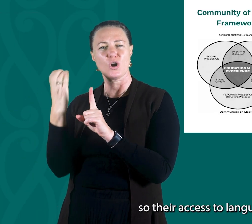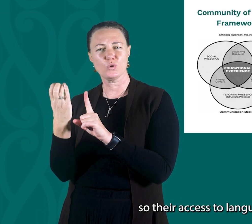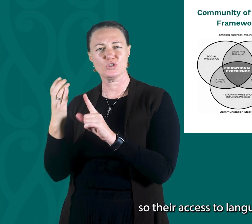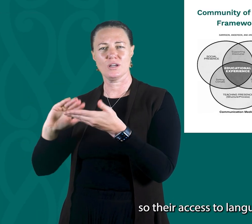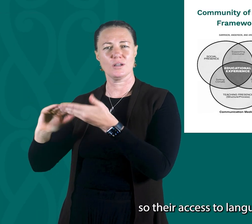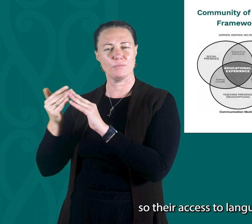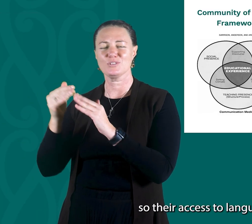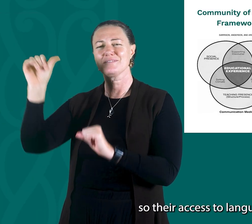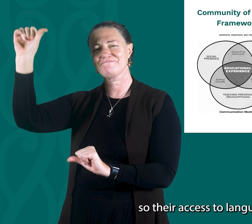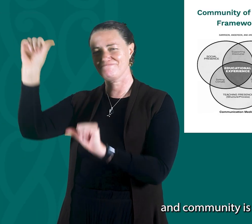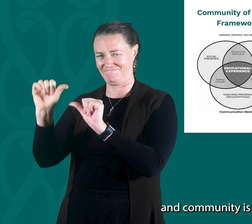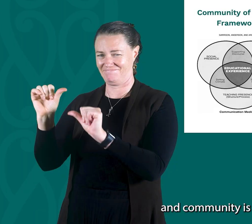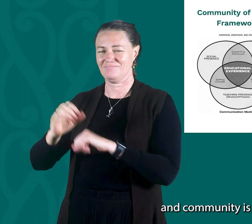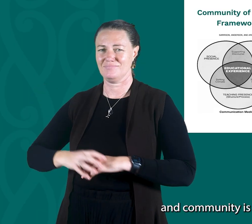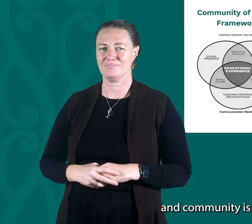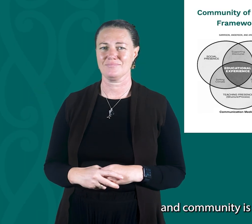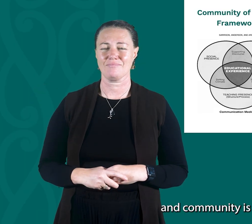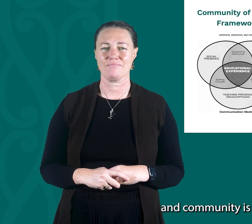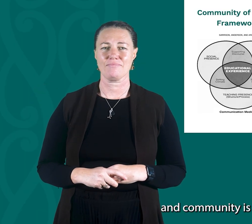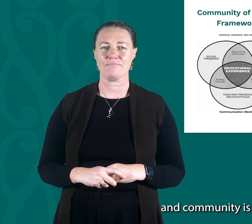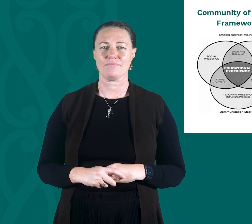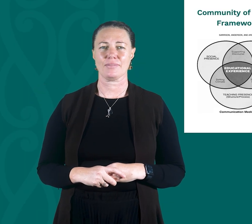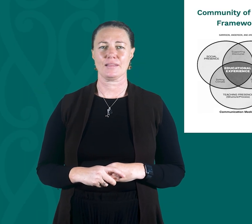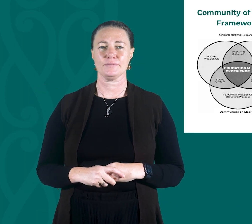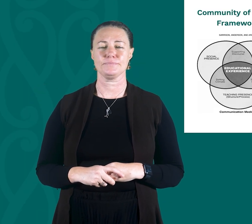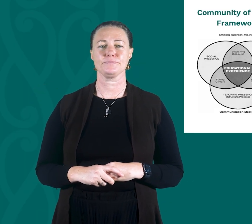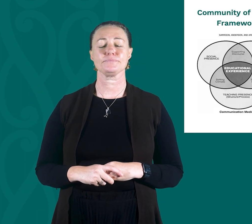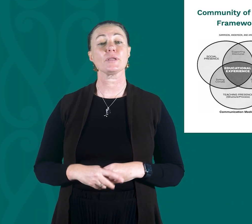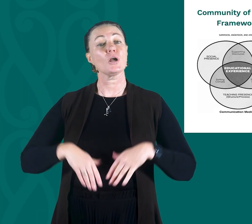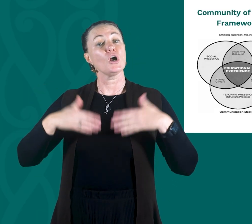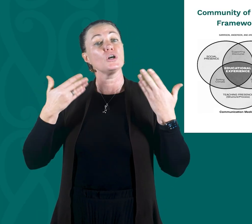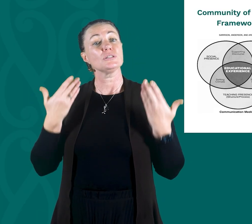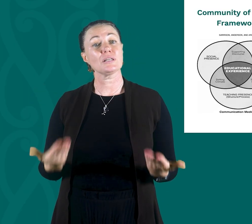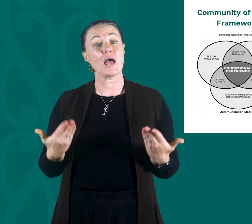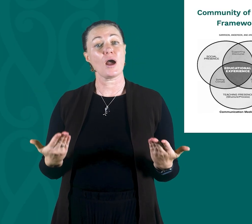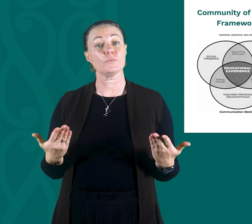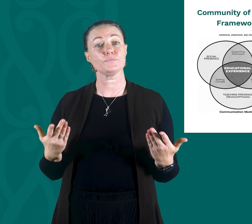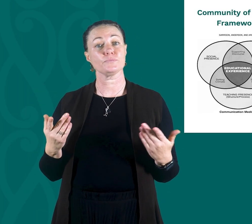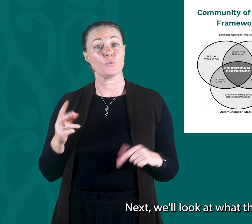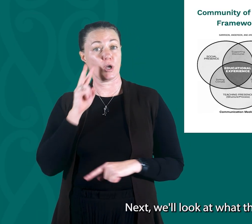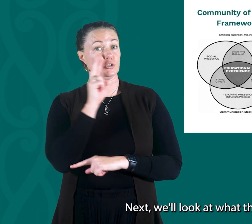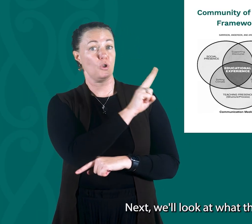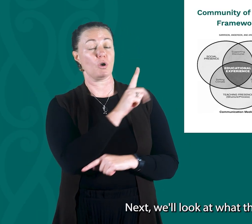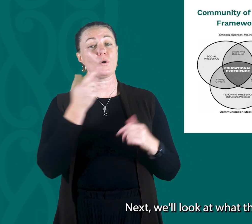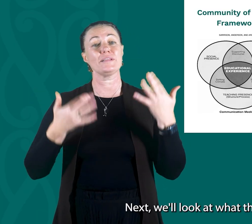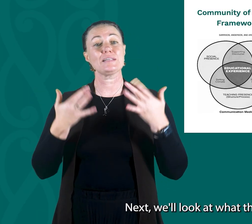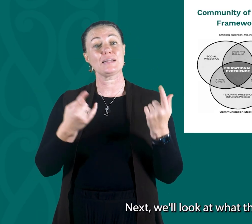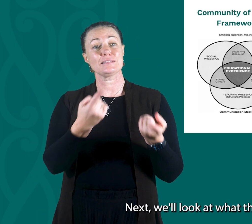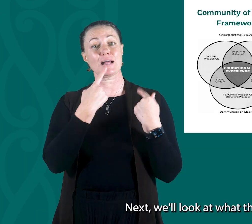language, culture, and community is limited. Next, we'll look at what the